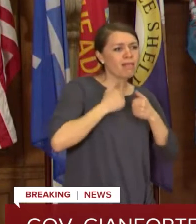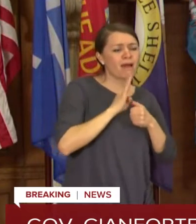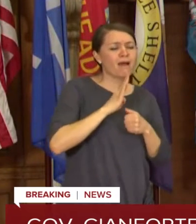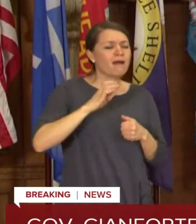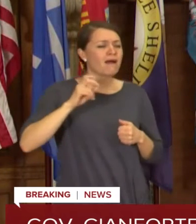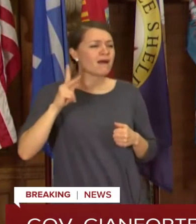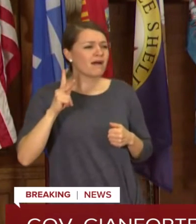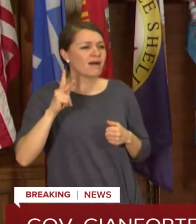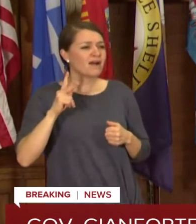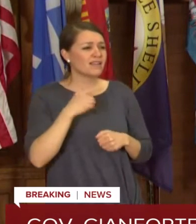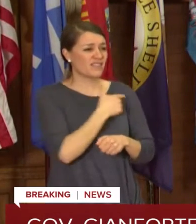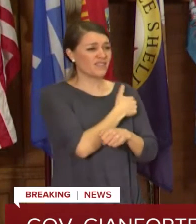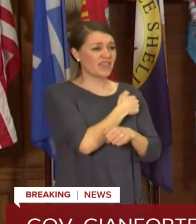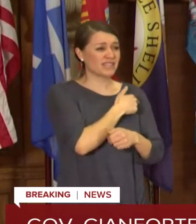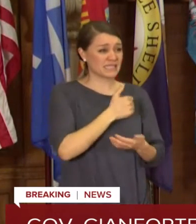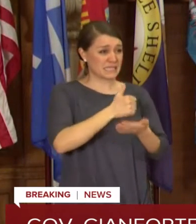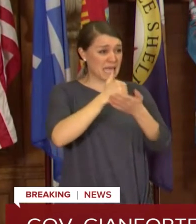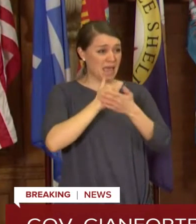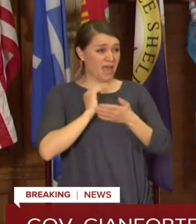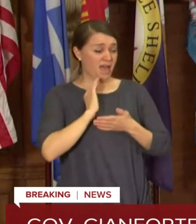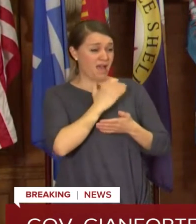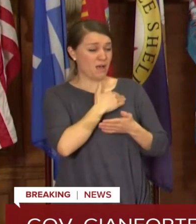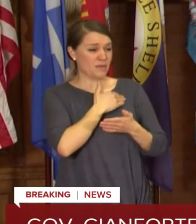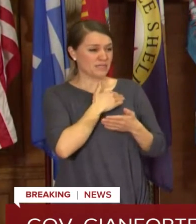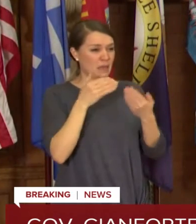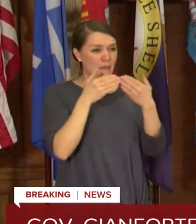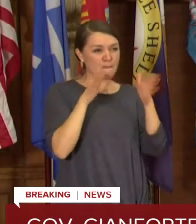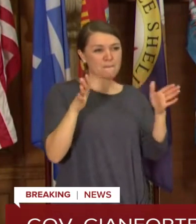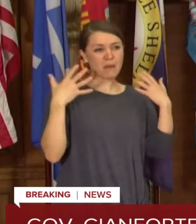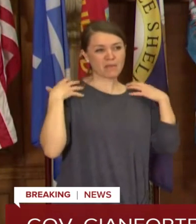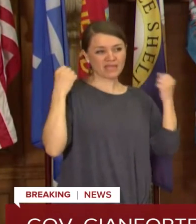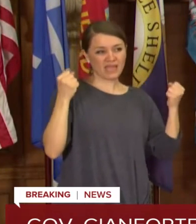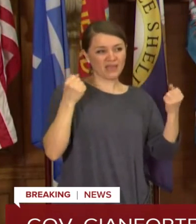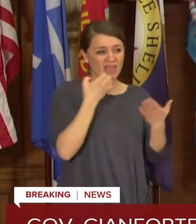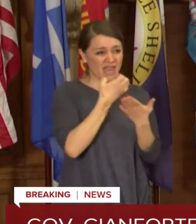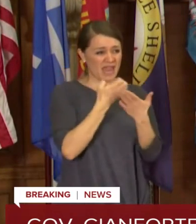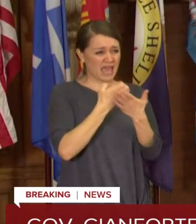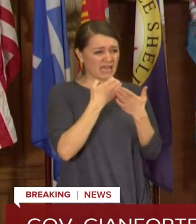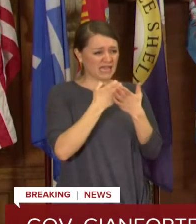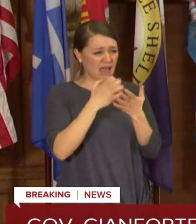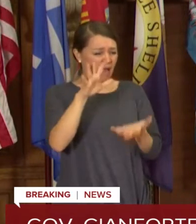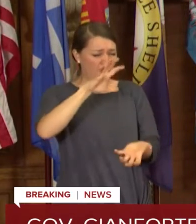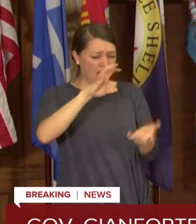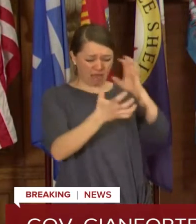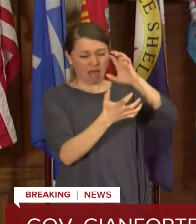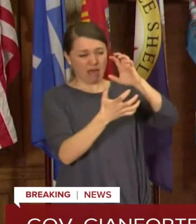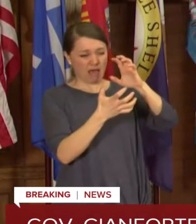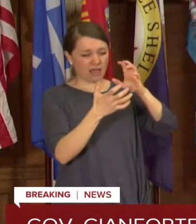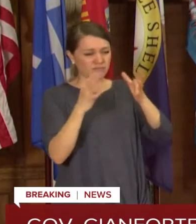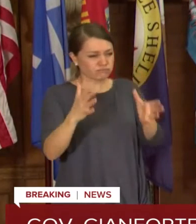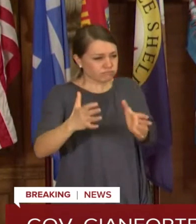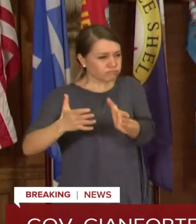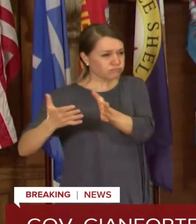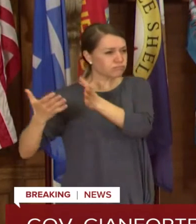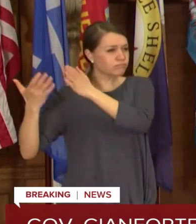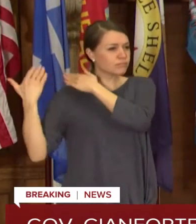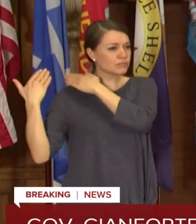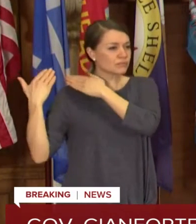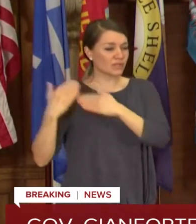one will help us put this public health and economic crisis fully behind us, something we can all look forward